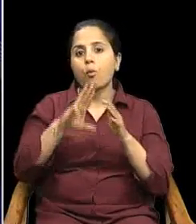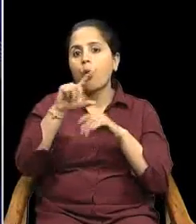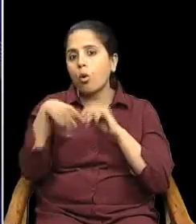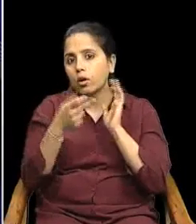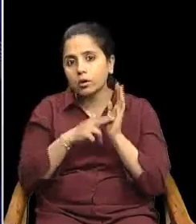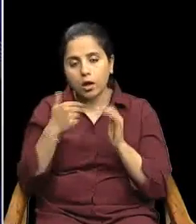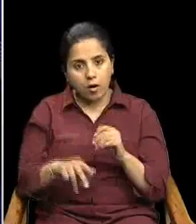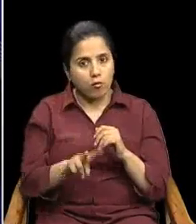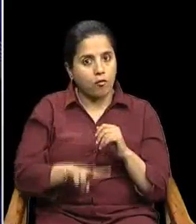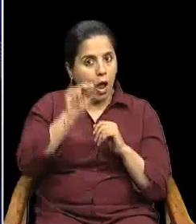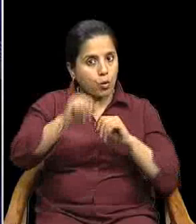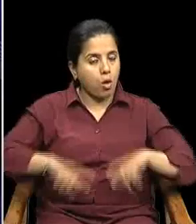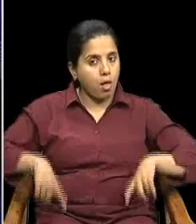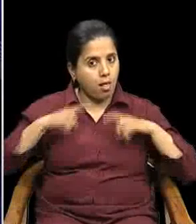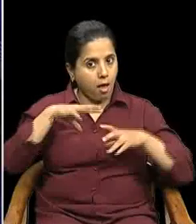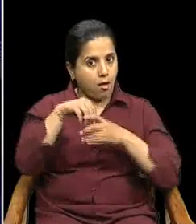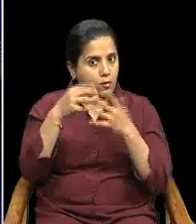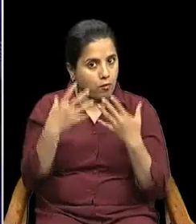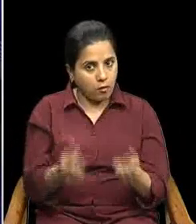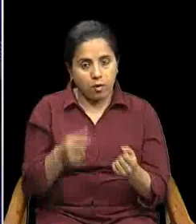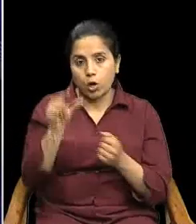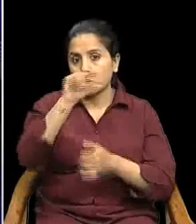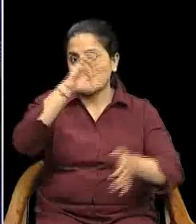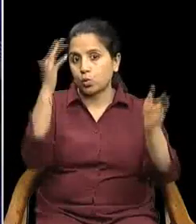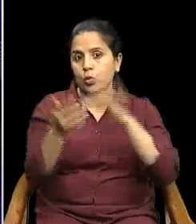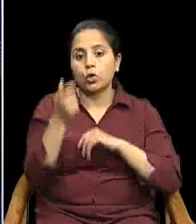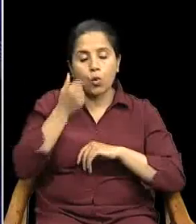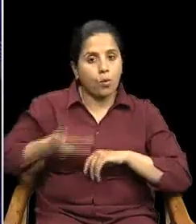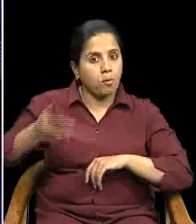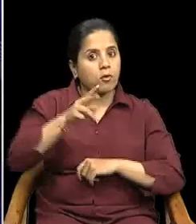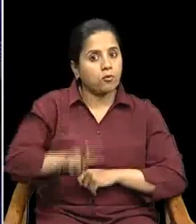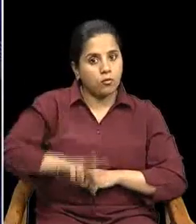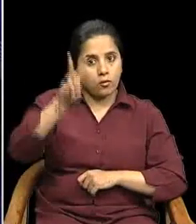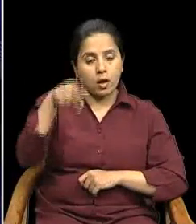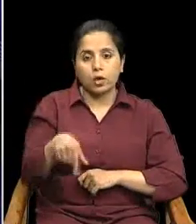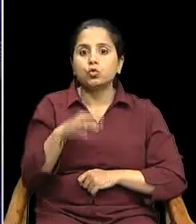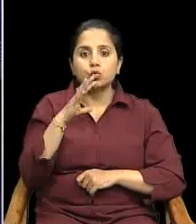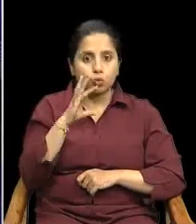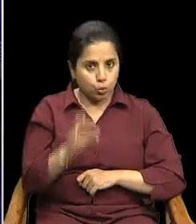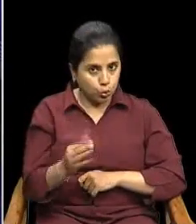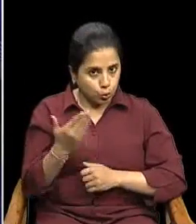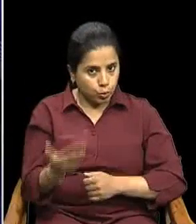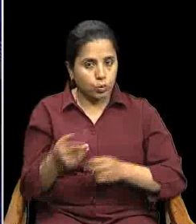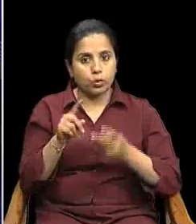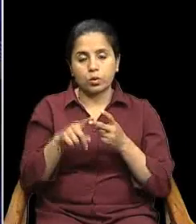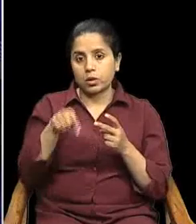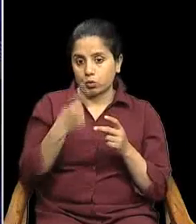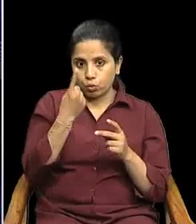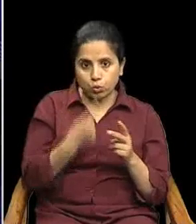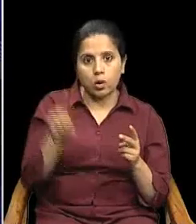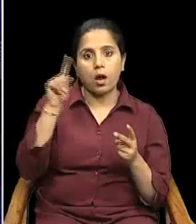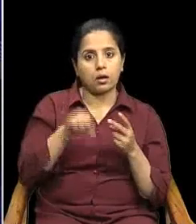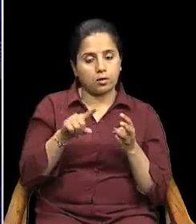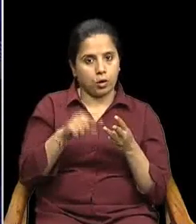the life, including the universal human values of truth, righteous